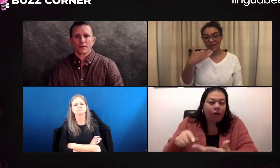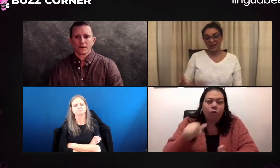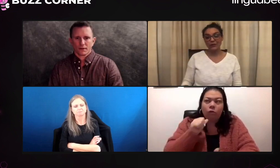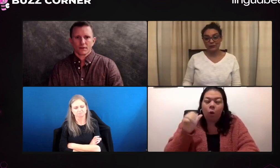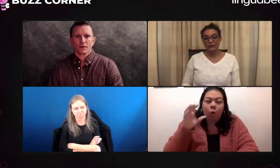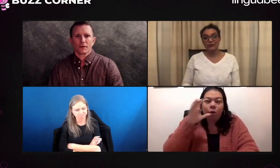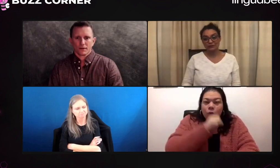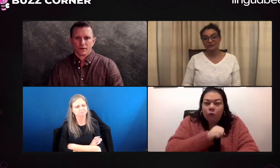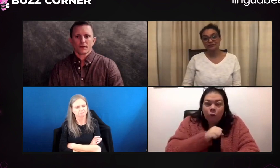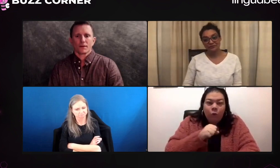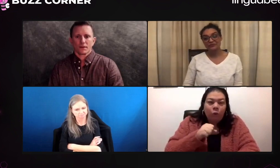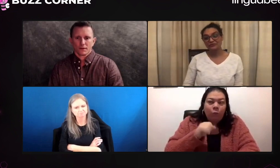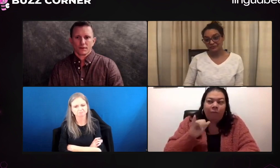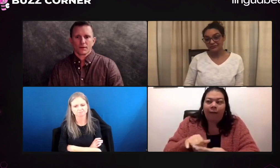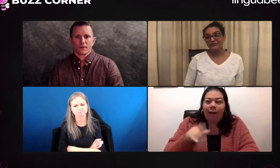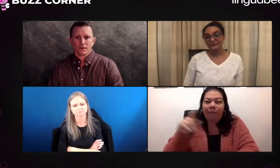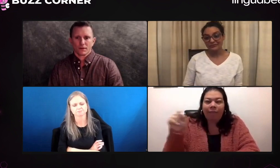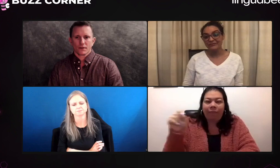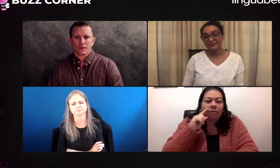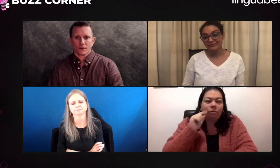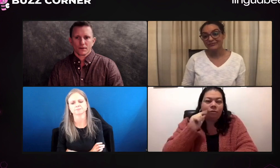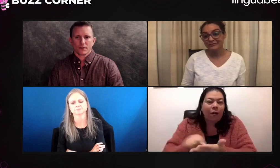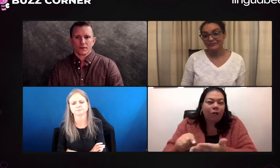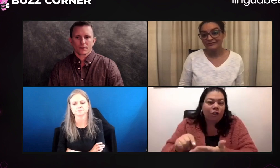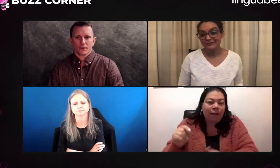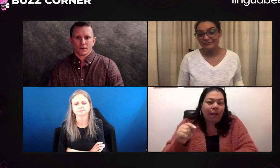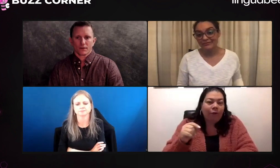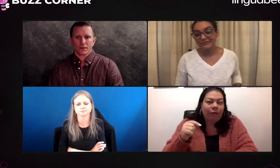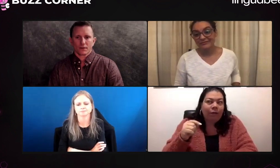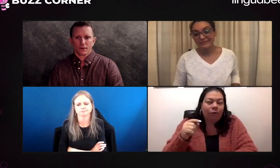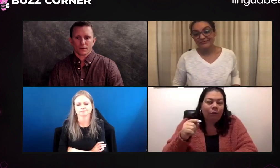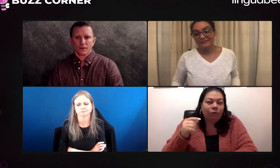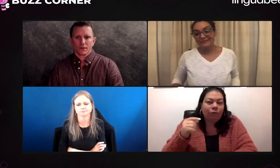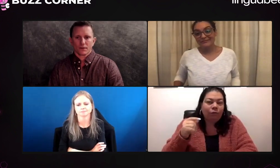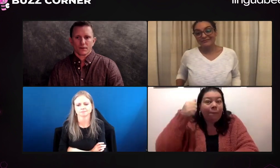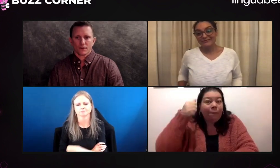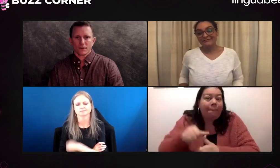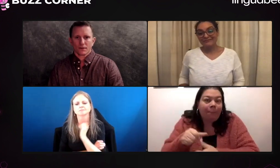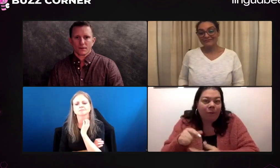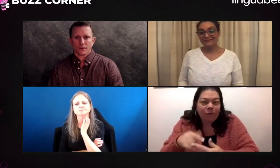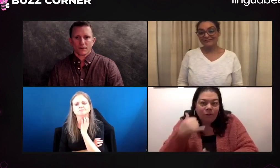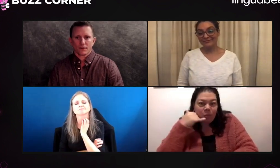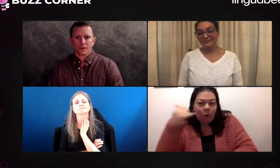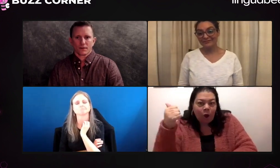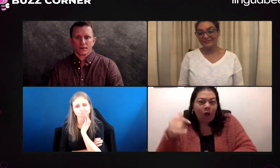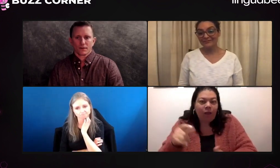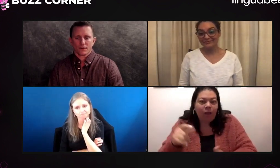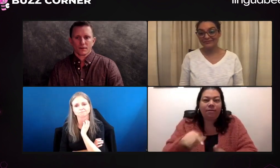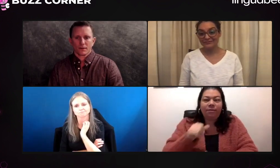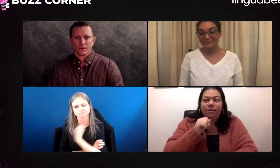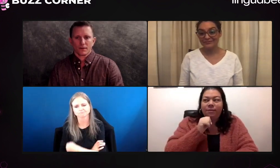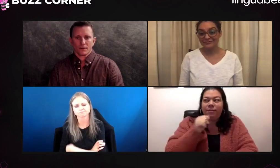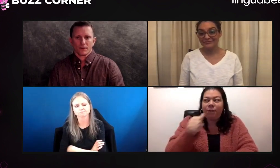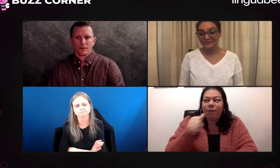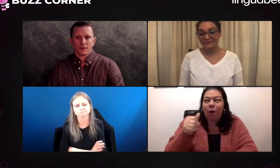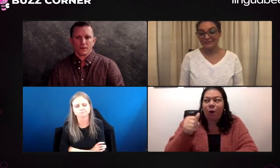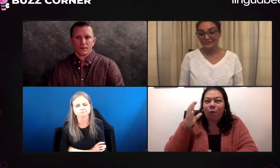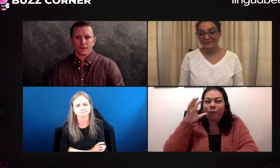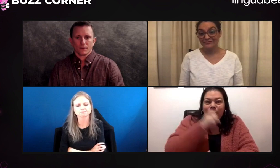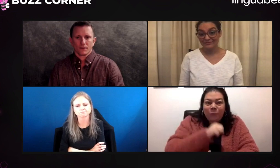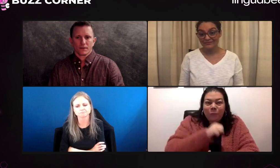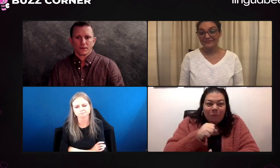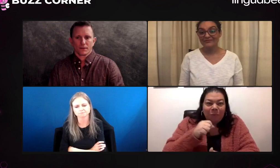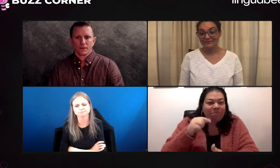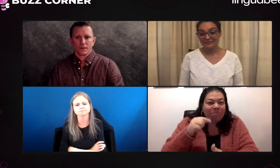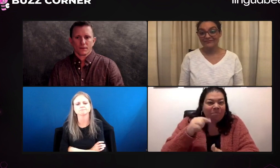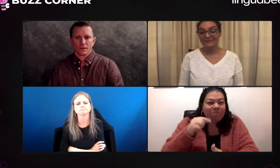doctor's office, we can't just assume that they will know or write down things to remember to call to